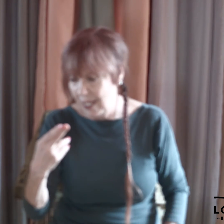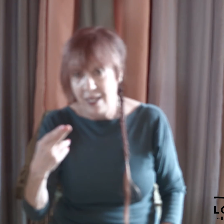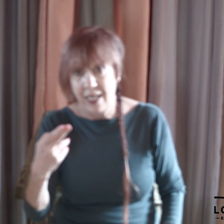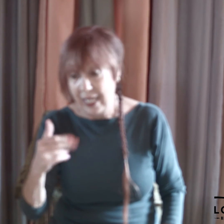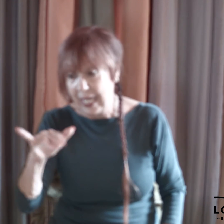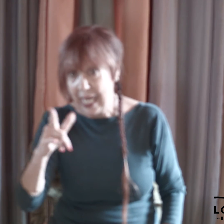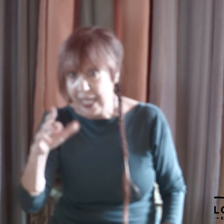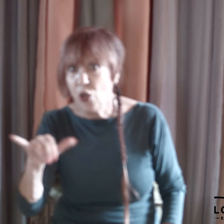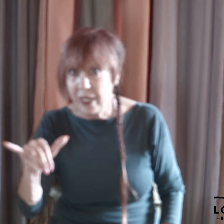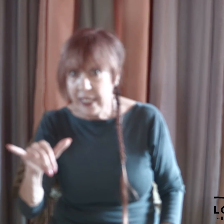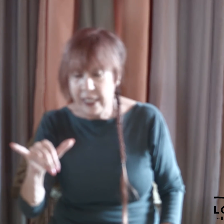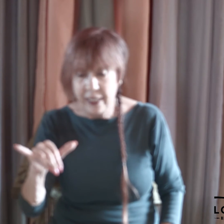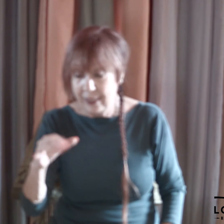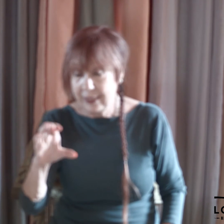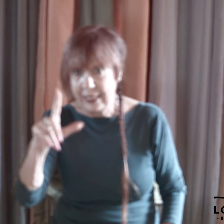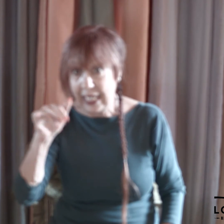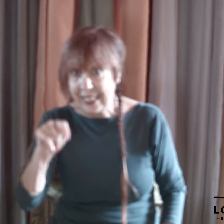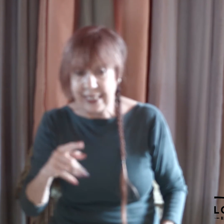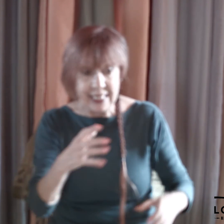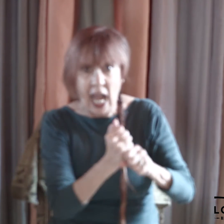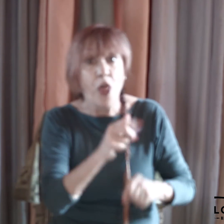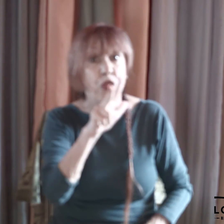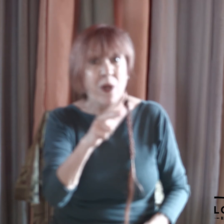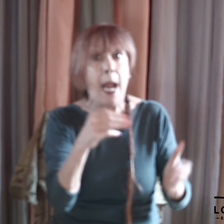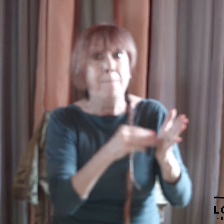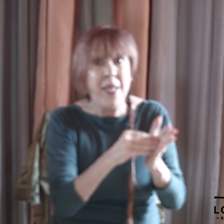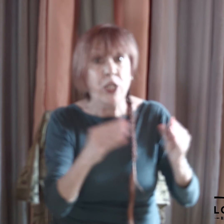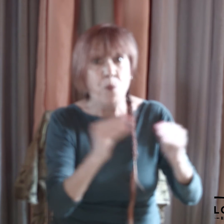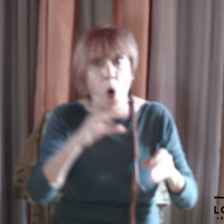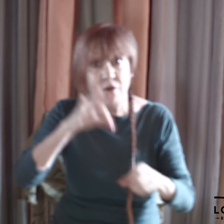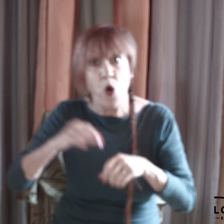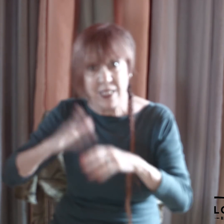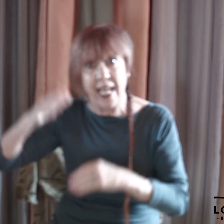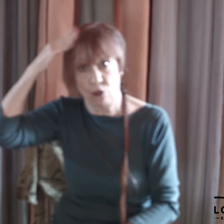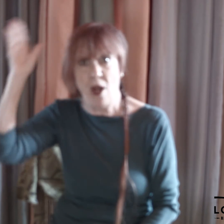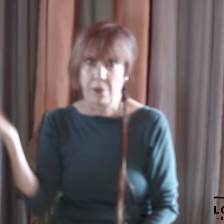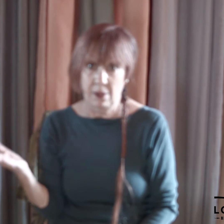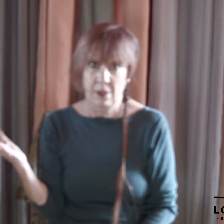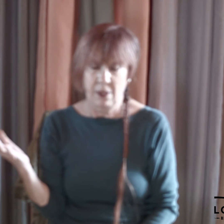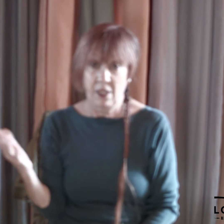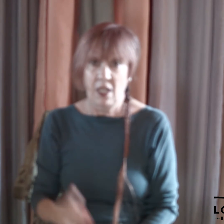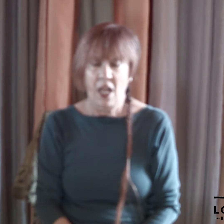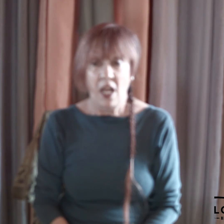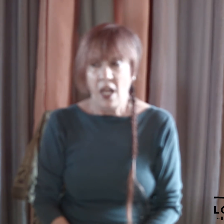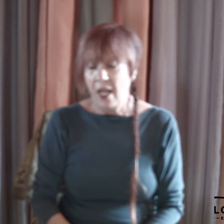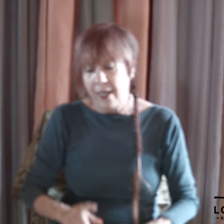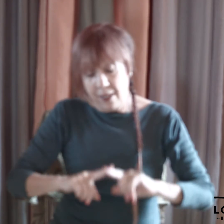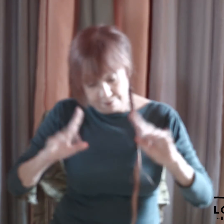we know, Secretary Clinton got 3 million more votes than Mr. Trump. But